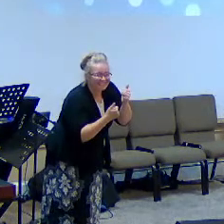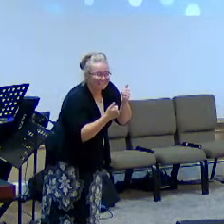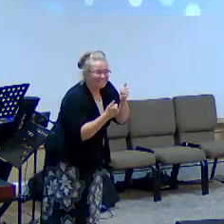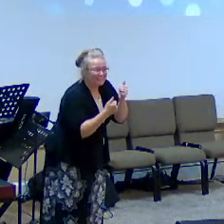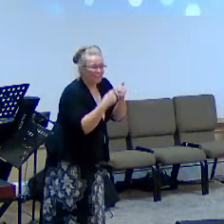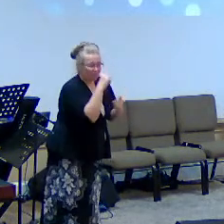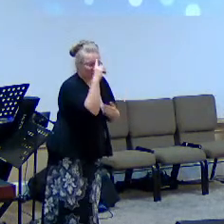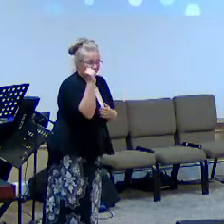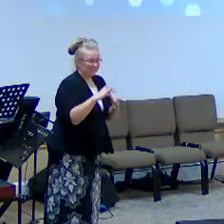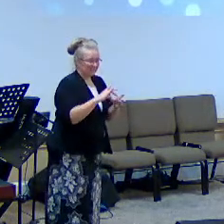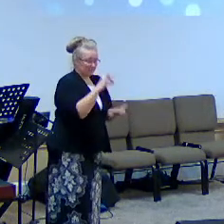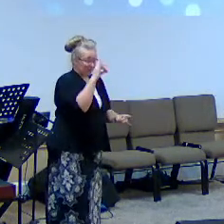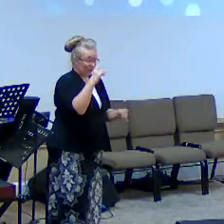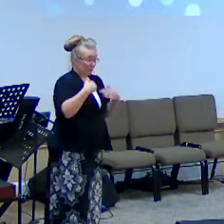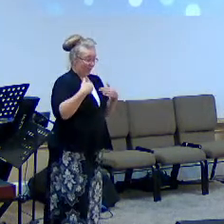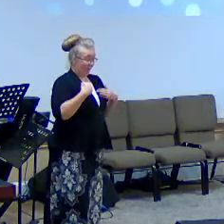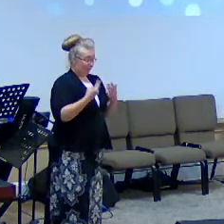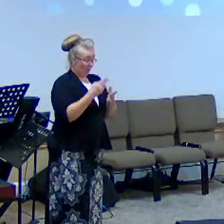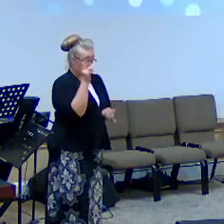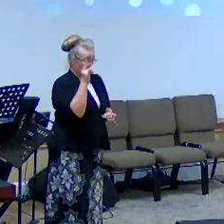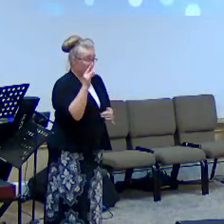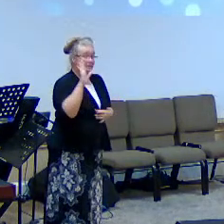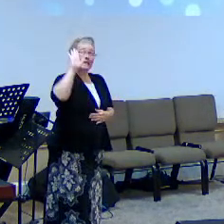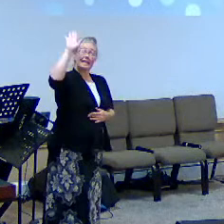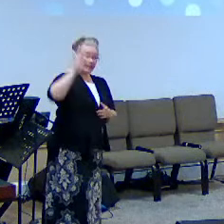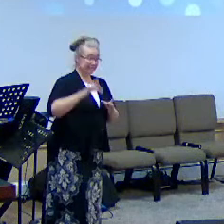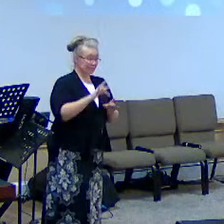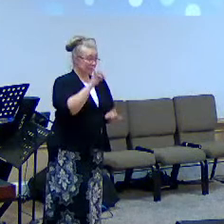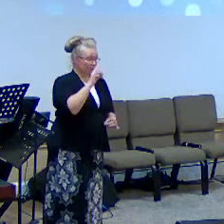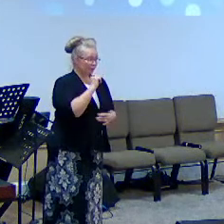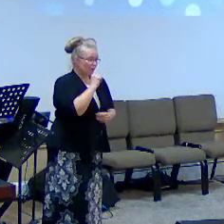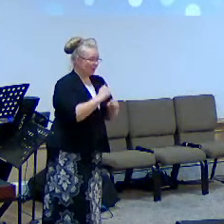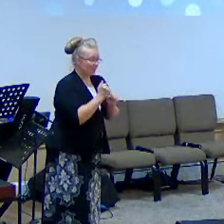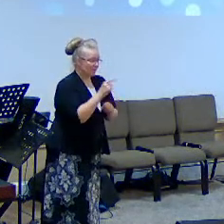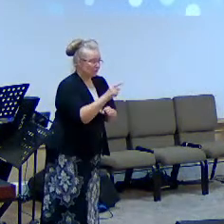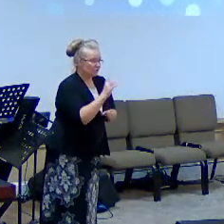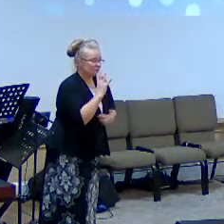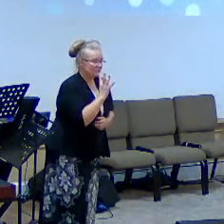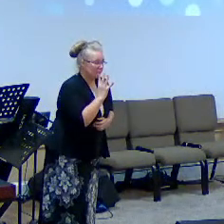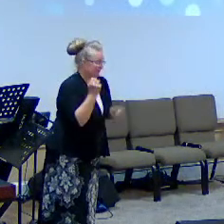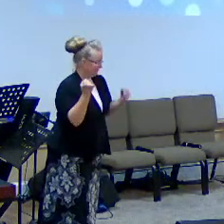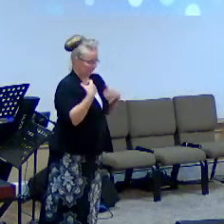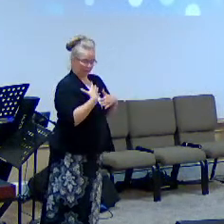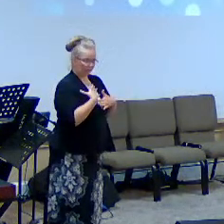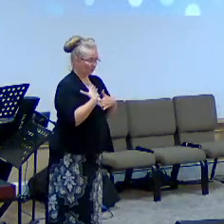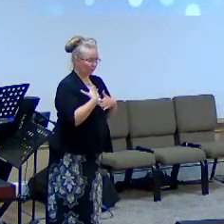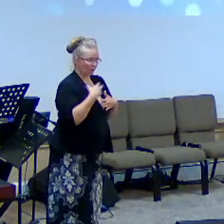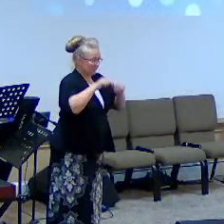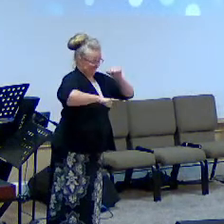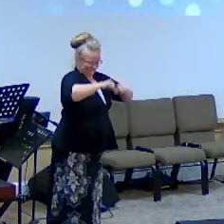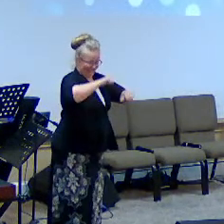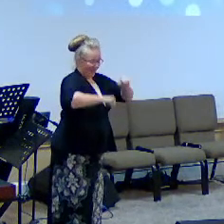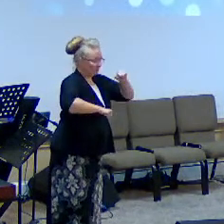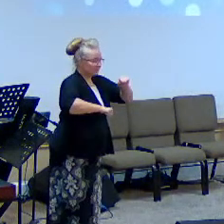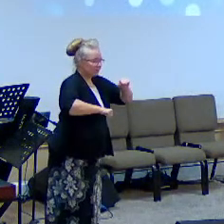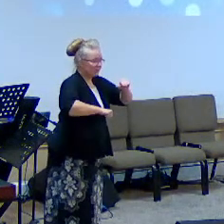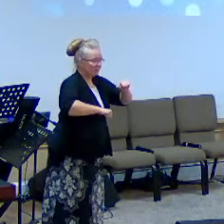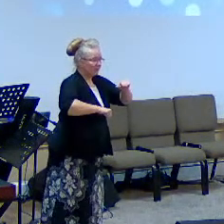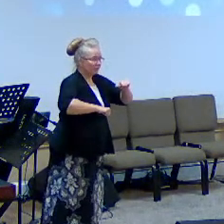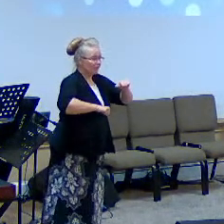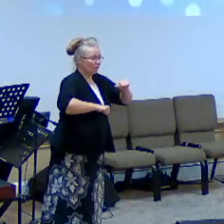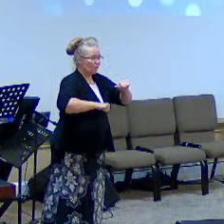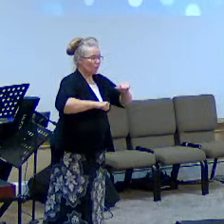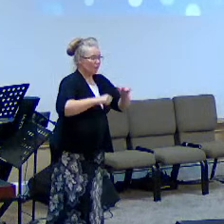Because the Spirit, if you got the Holy Ghost, His Spirit, it will not make you speak things of fear, of doubt, or discord.